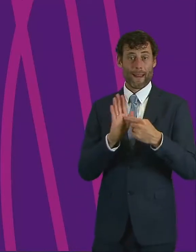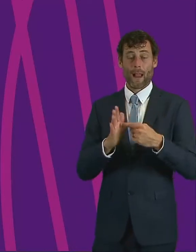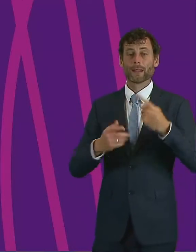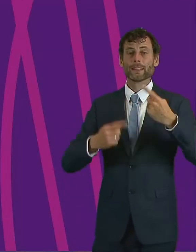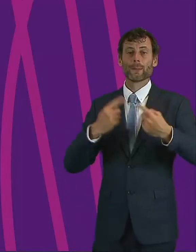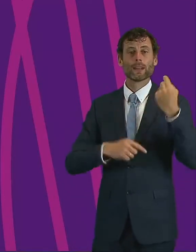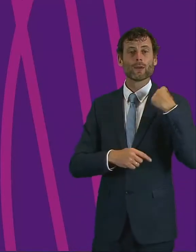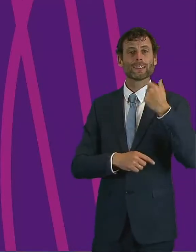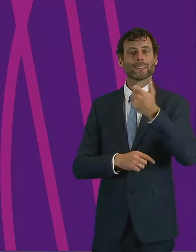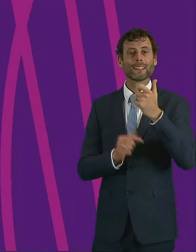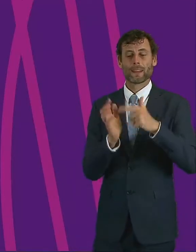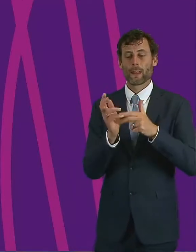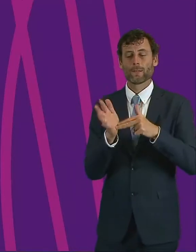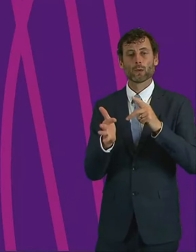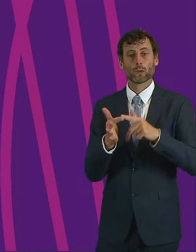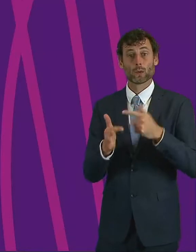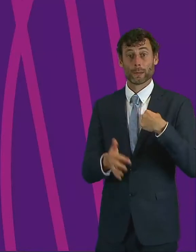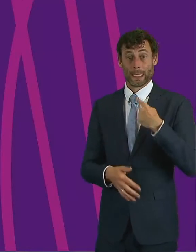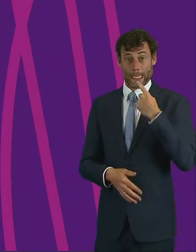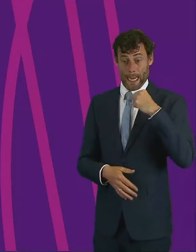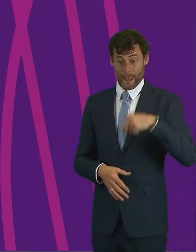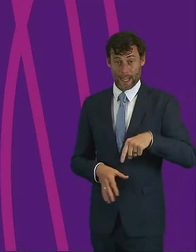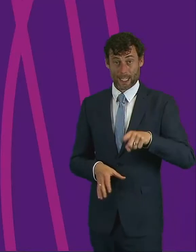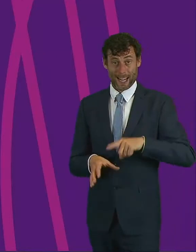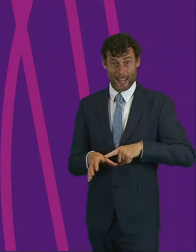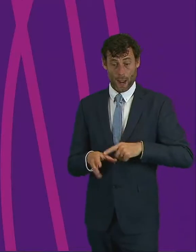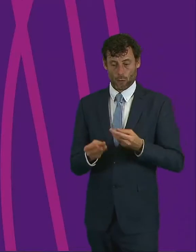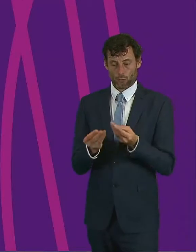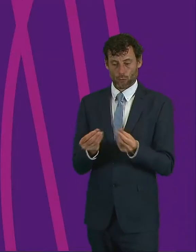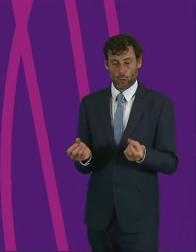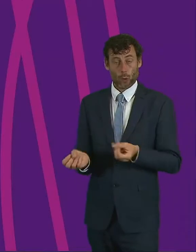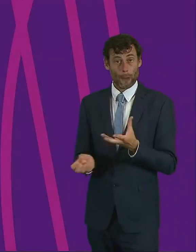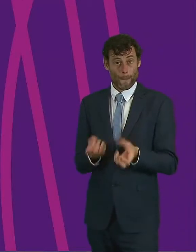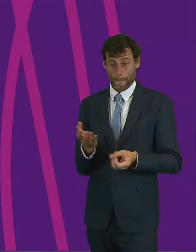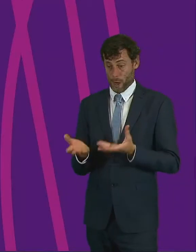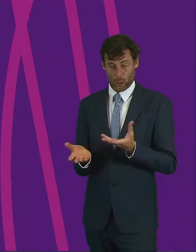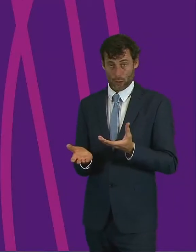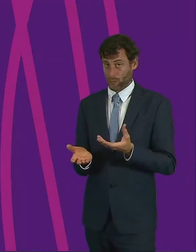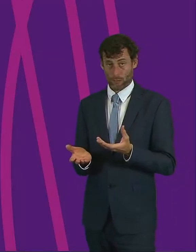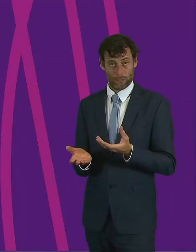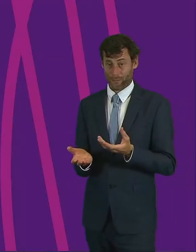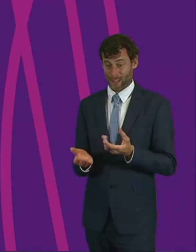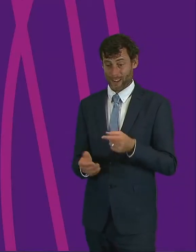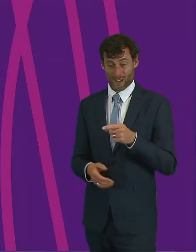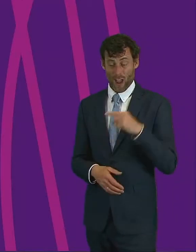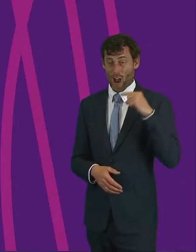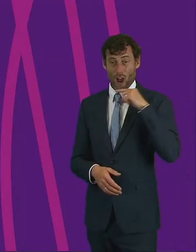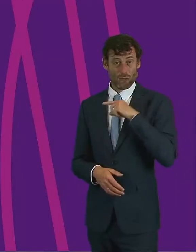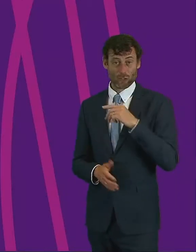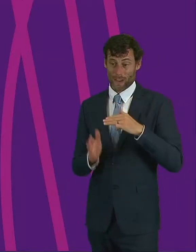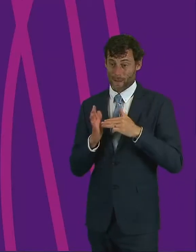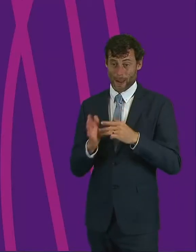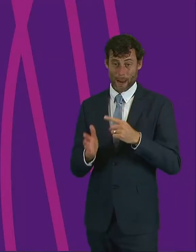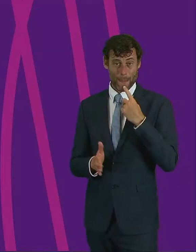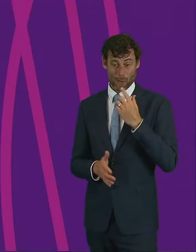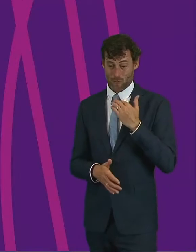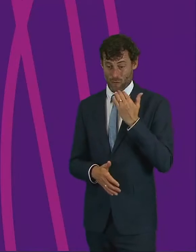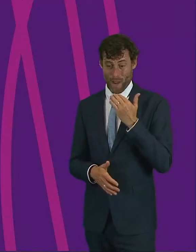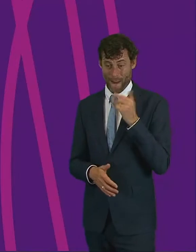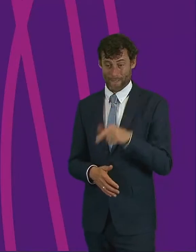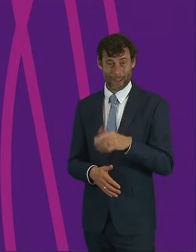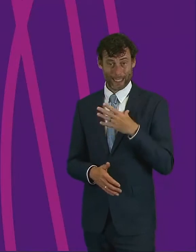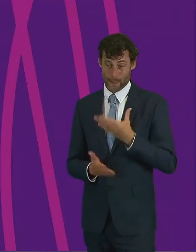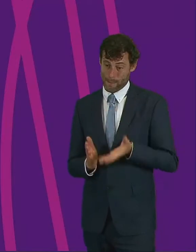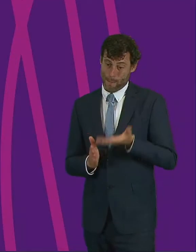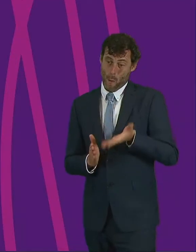of June when I said that this year's resource budget was facing a shortfall of hundreds of millions of pounds. As time passes without